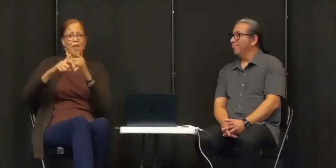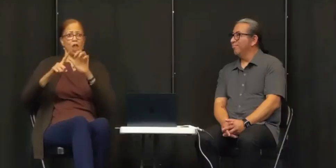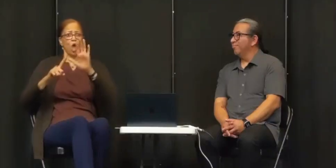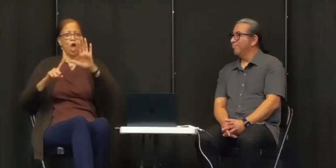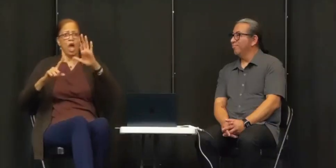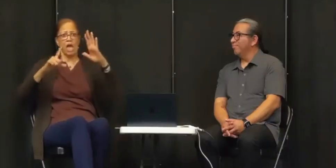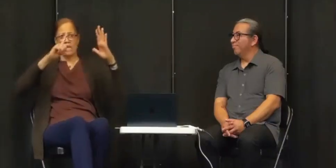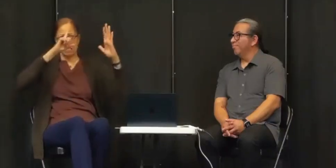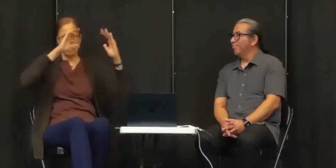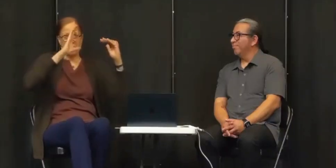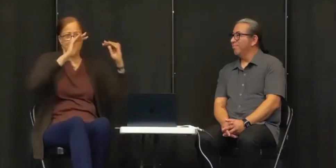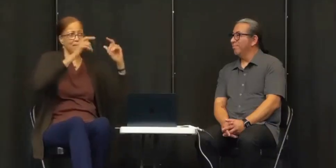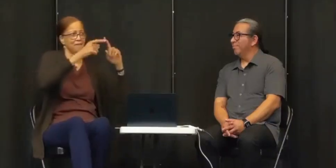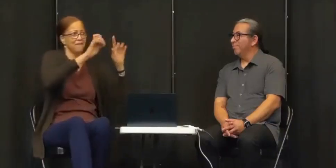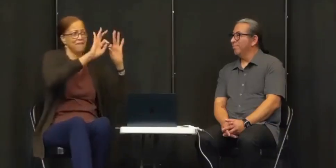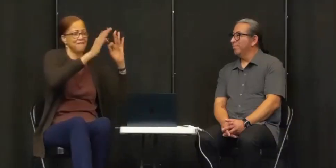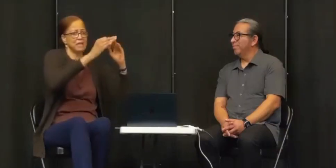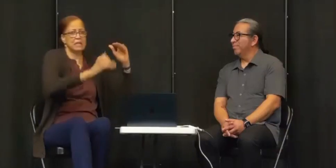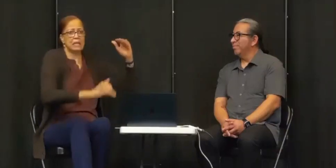have a connection to the community,